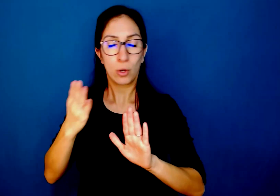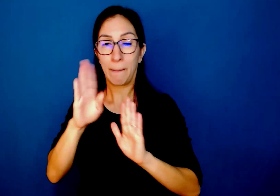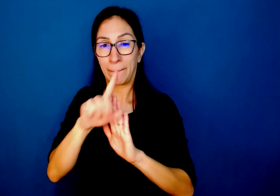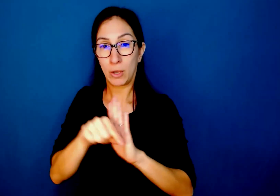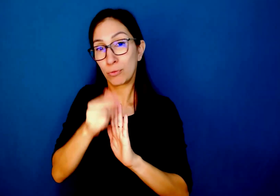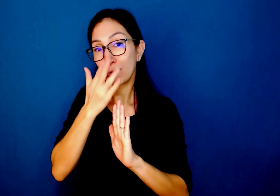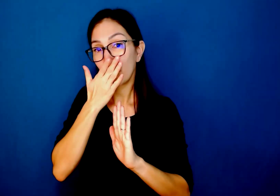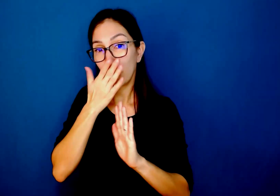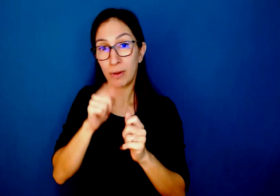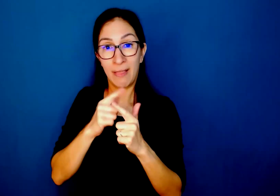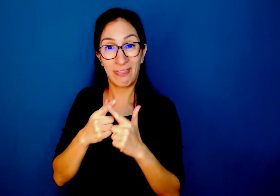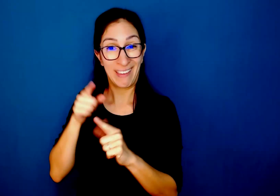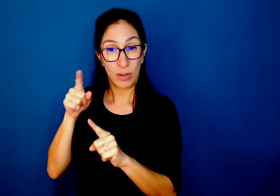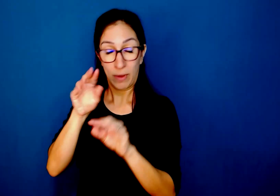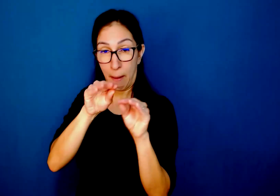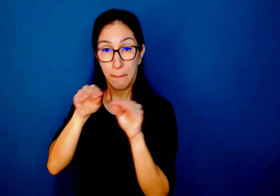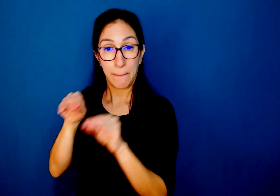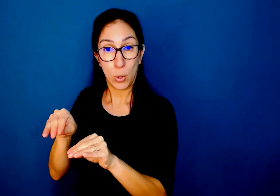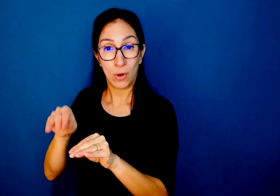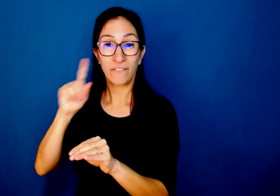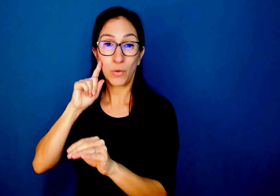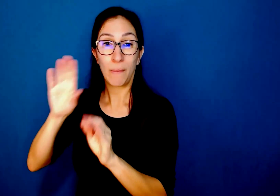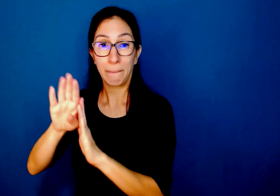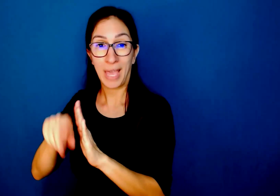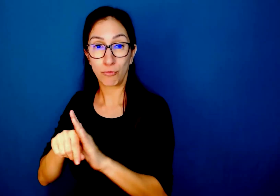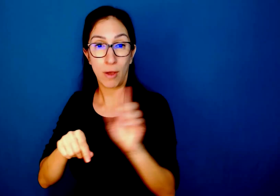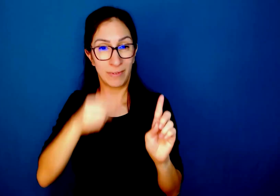on the contrast checker for background and foreground.